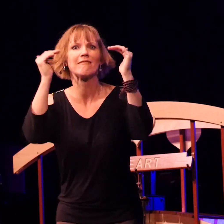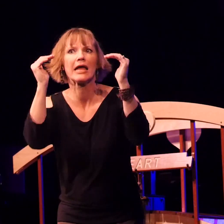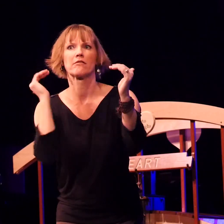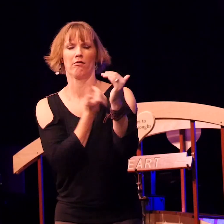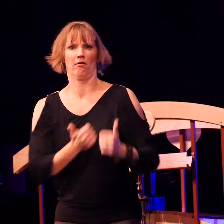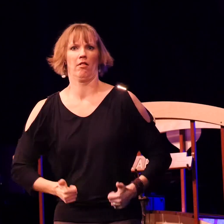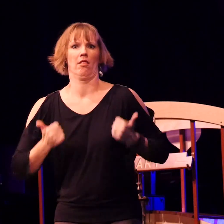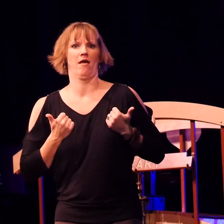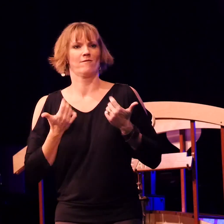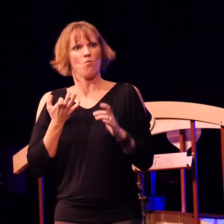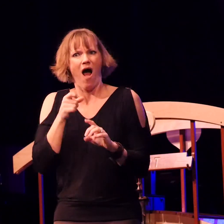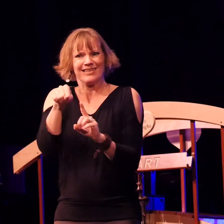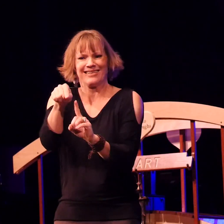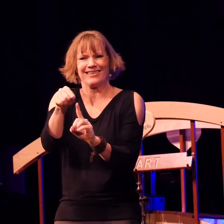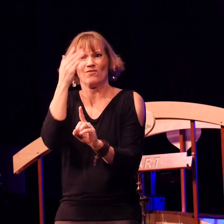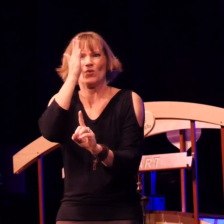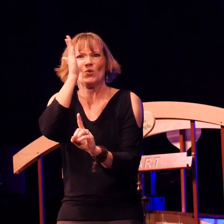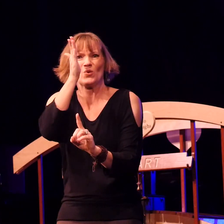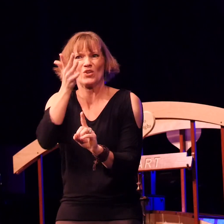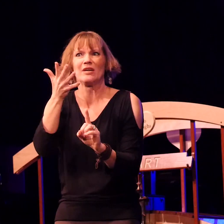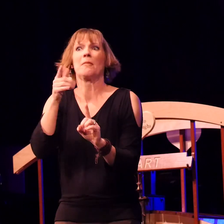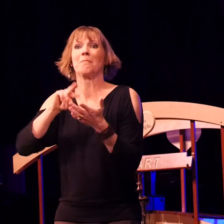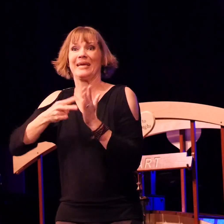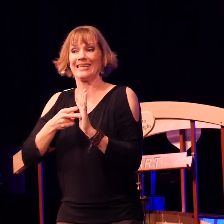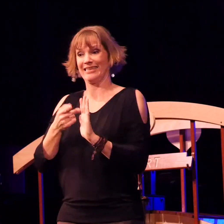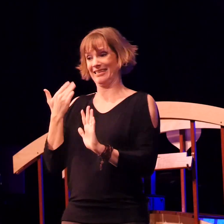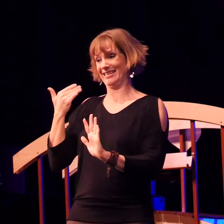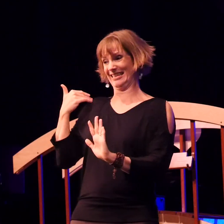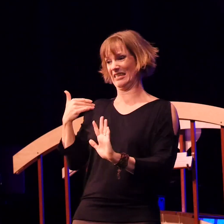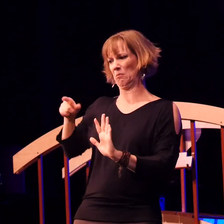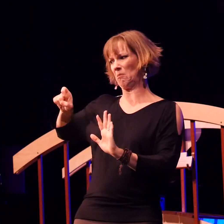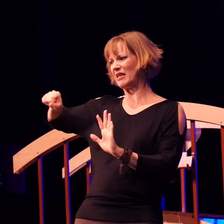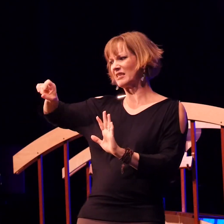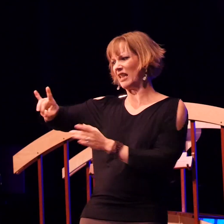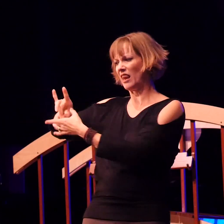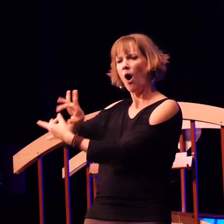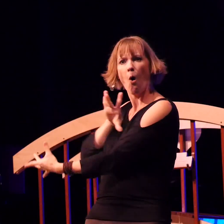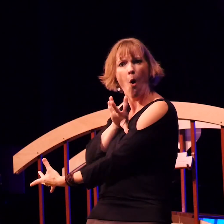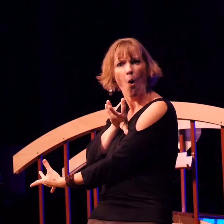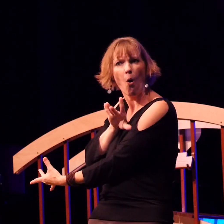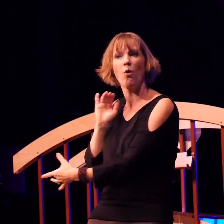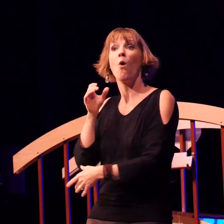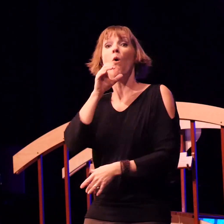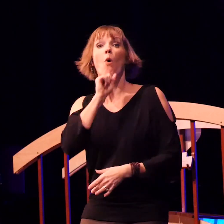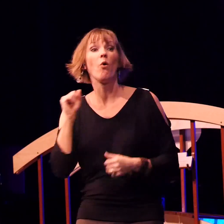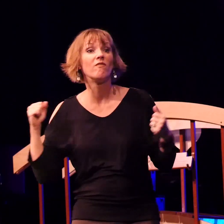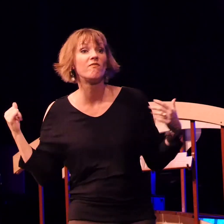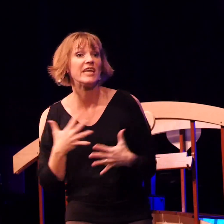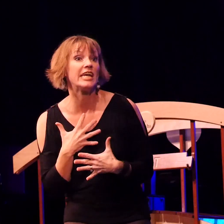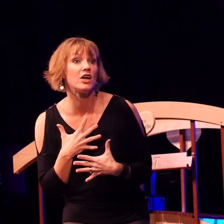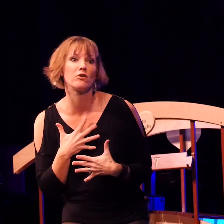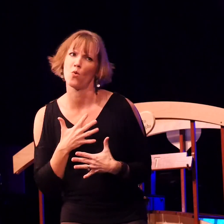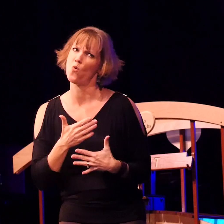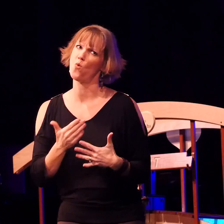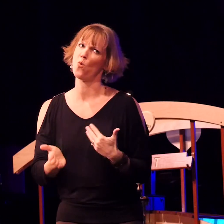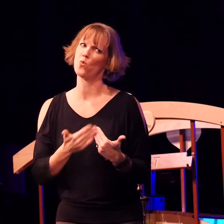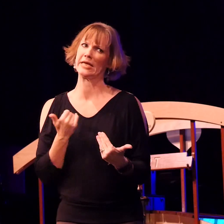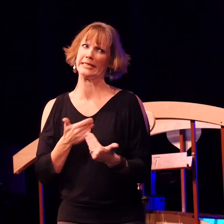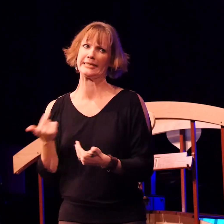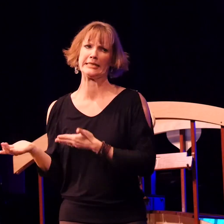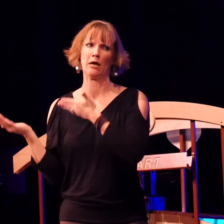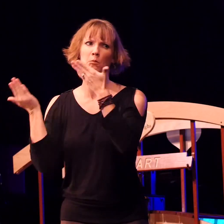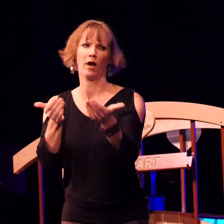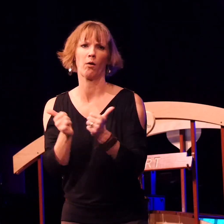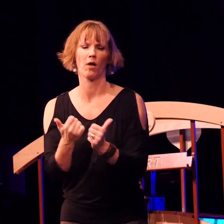our lives. We got to put that down. It's so easy to drag old fears in more than anything else. I